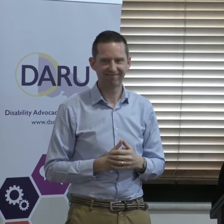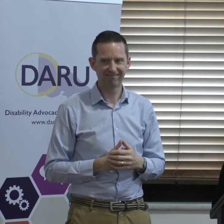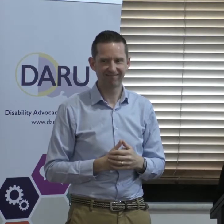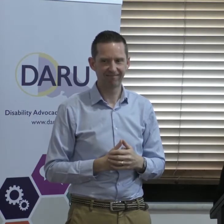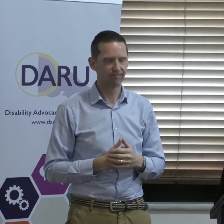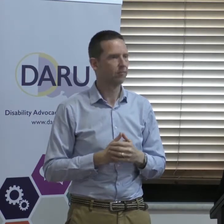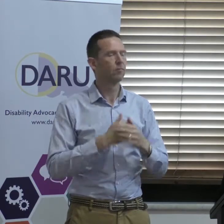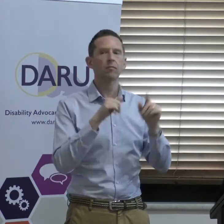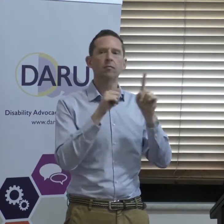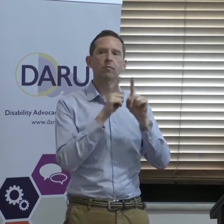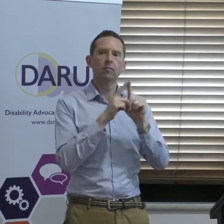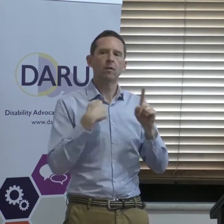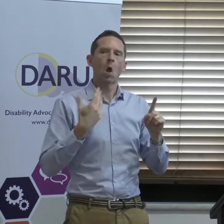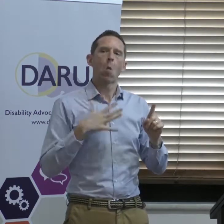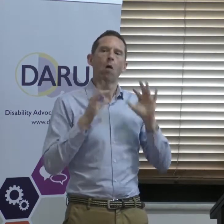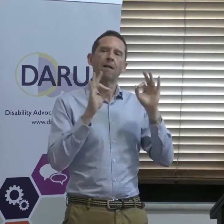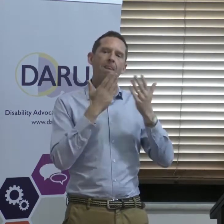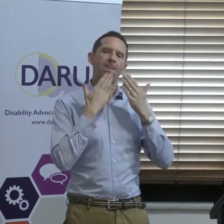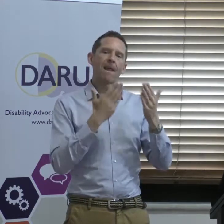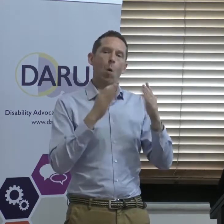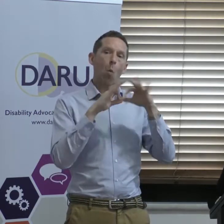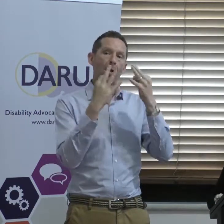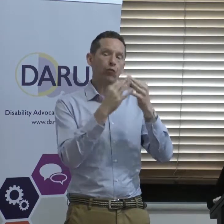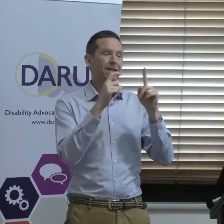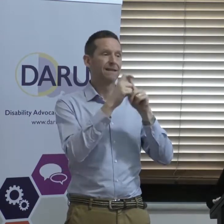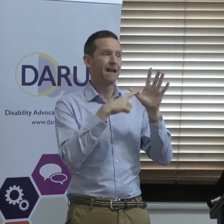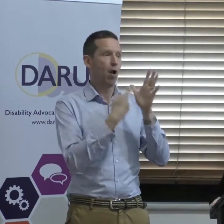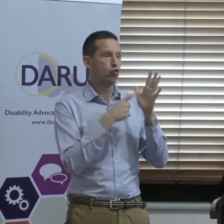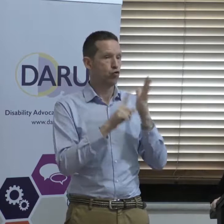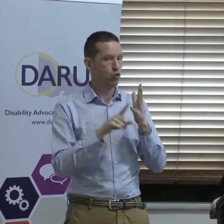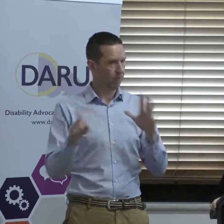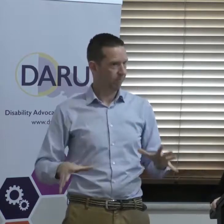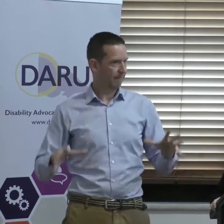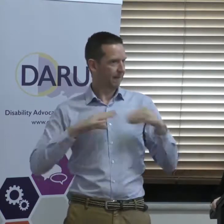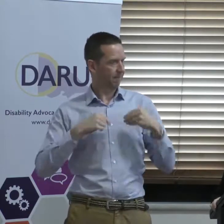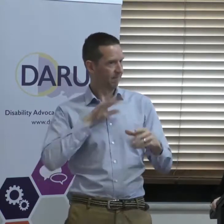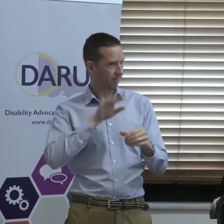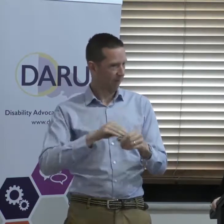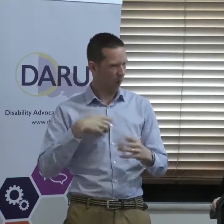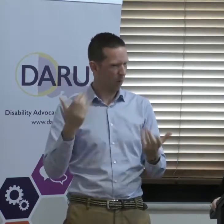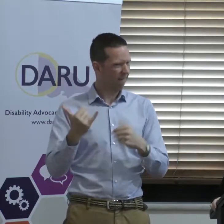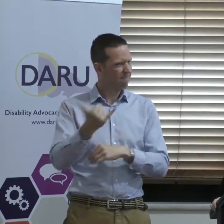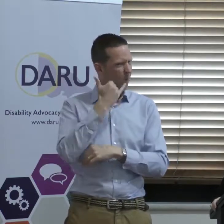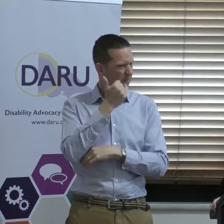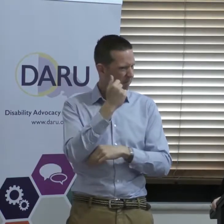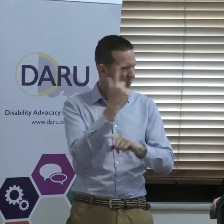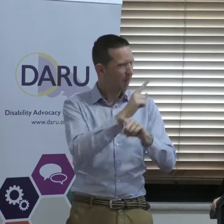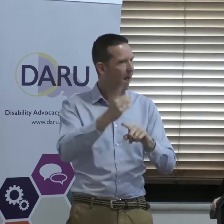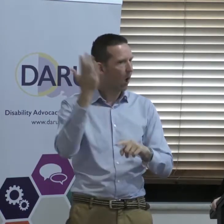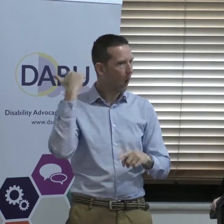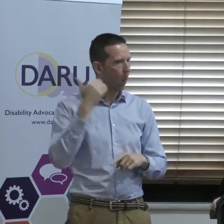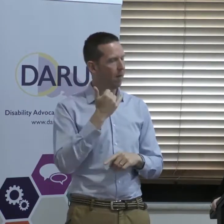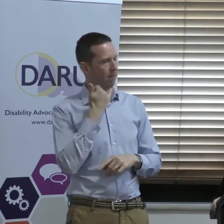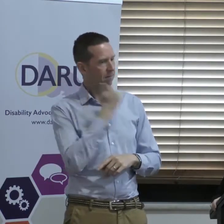note, I would really like to thank the organisation Daru for taking me on. I got a phone call about a week ago saying, would you